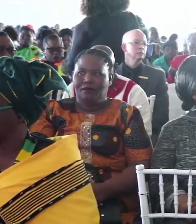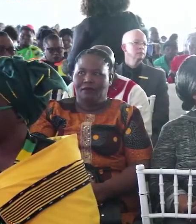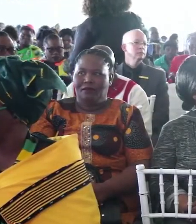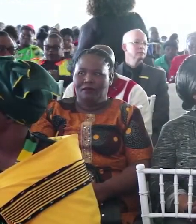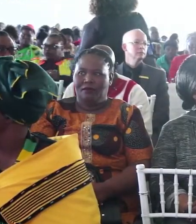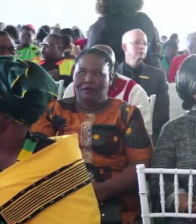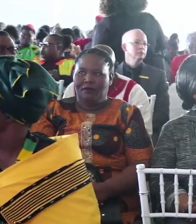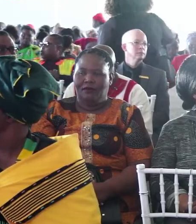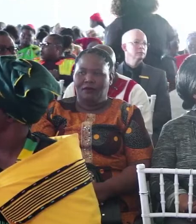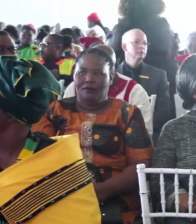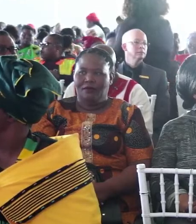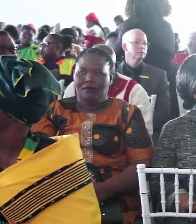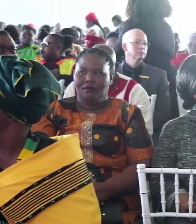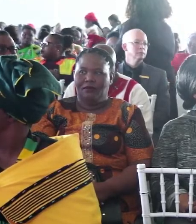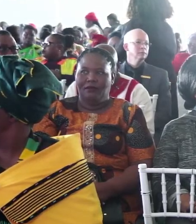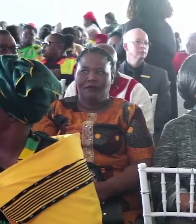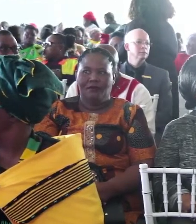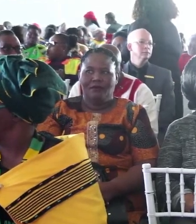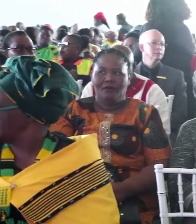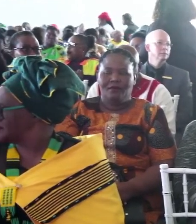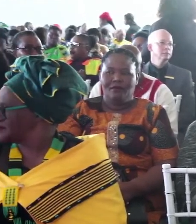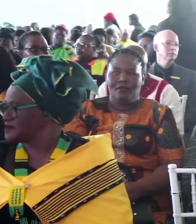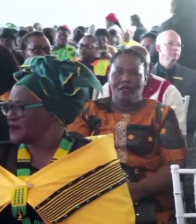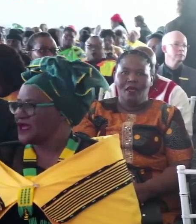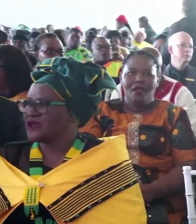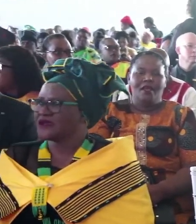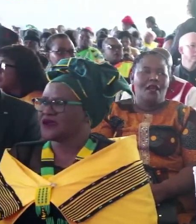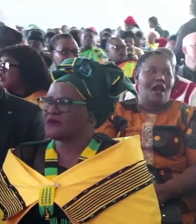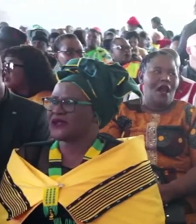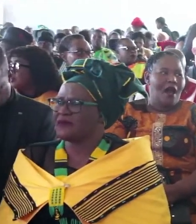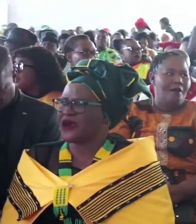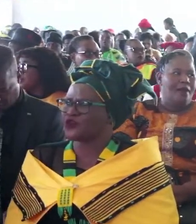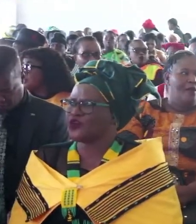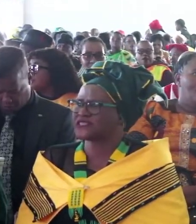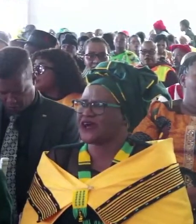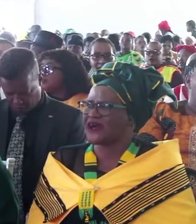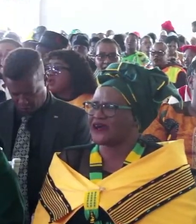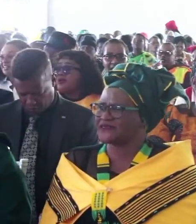siyabulela kakhulu, siyanamkela eBuffalo City, malibongwe.